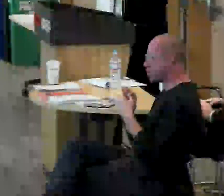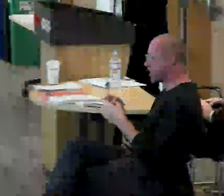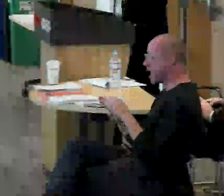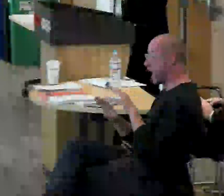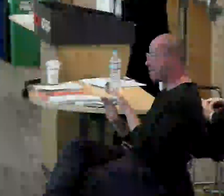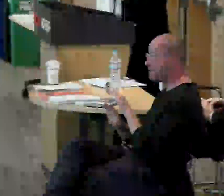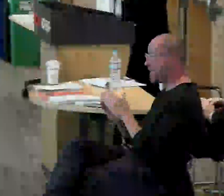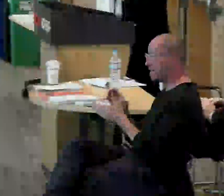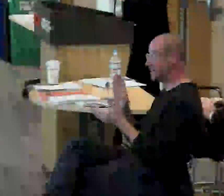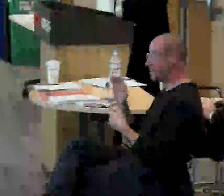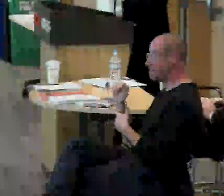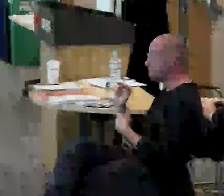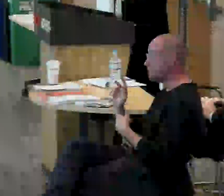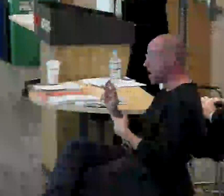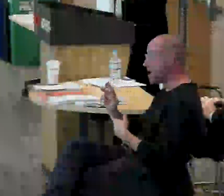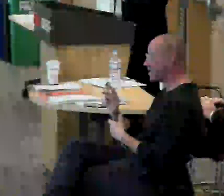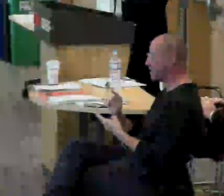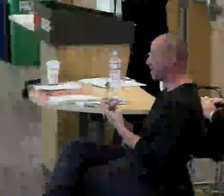credit services,